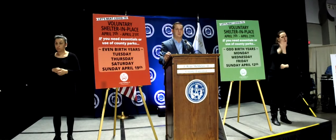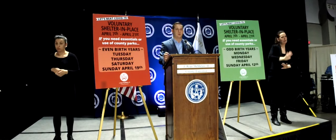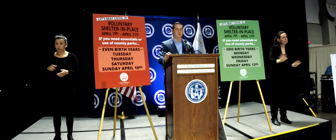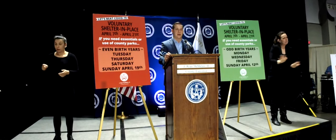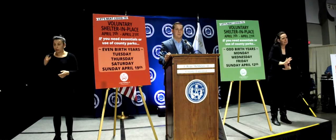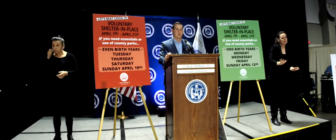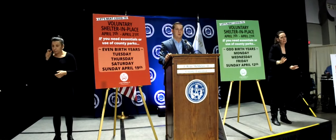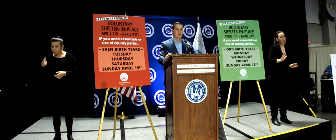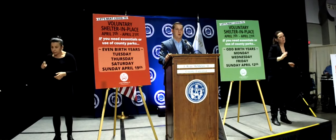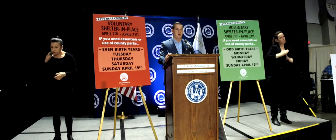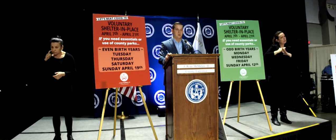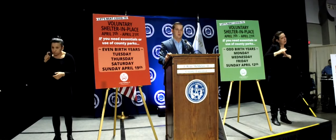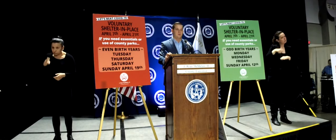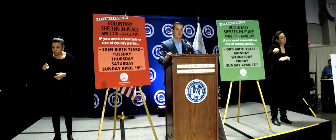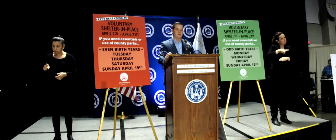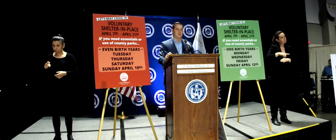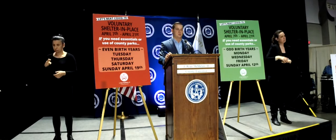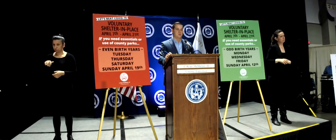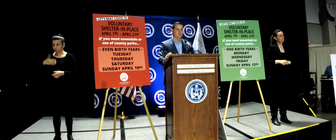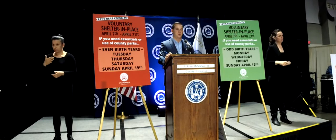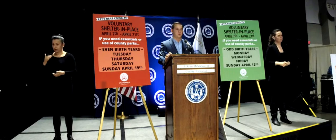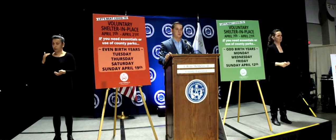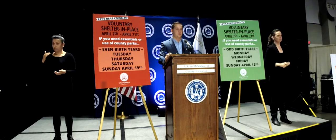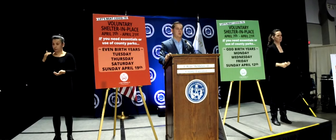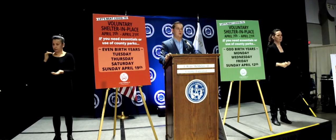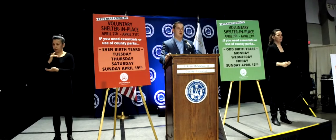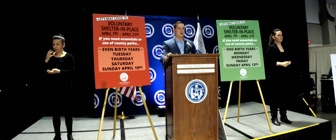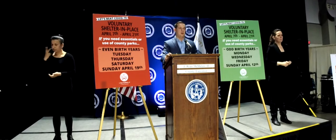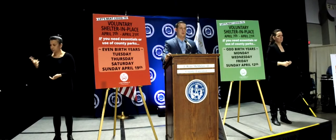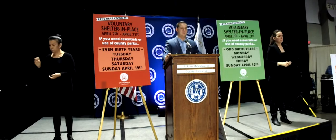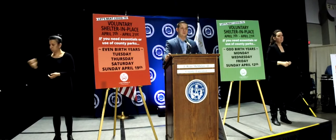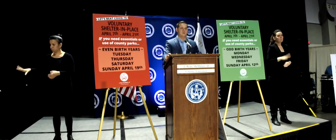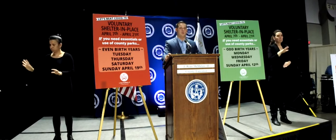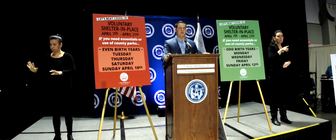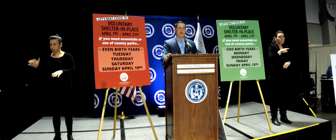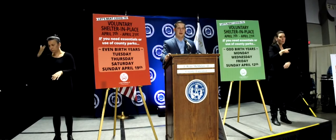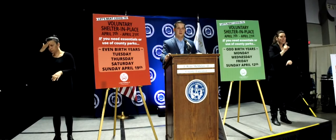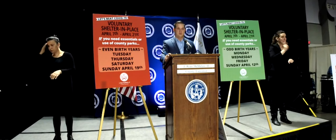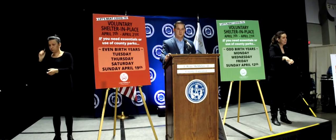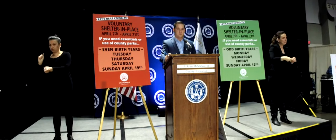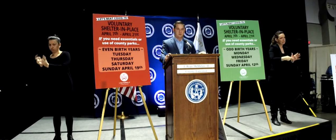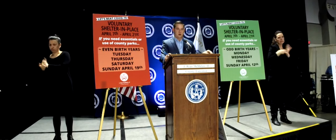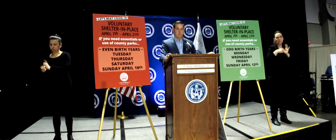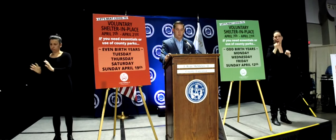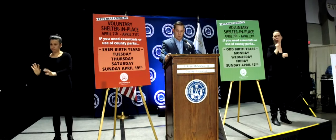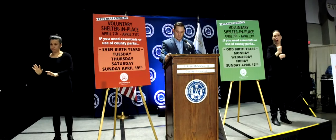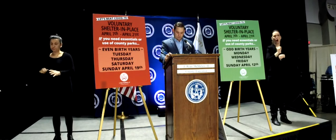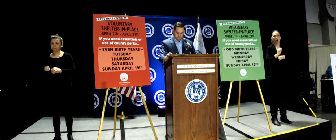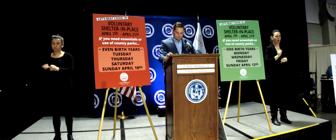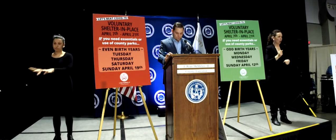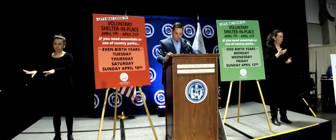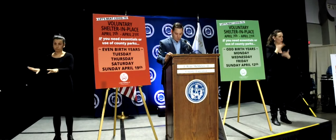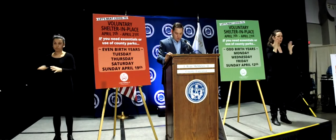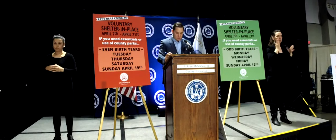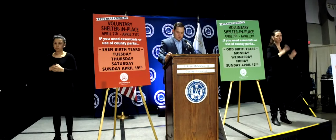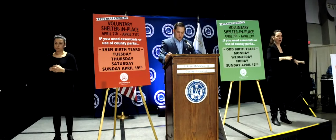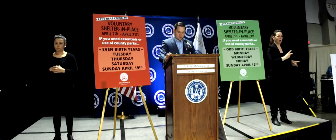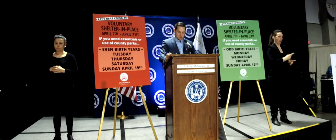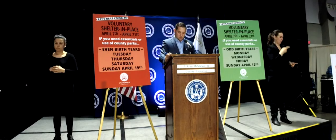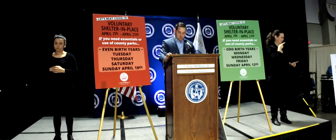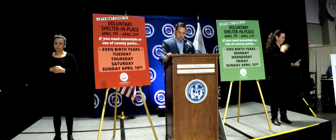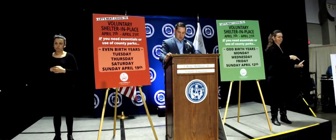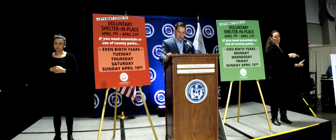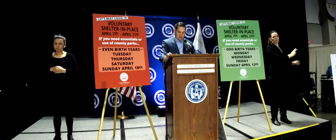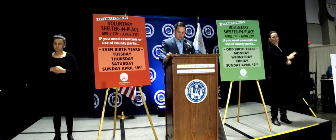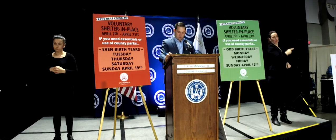been saying this the whole time. If you're an essential business person, let's avoid that and let's use our program.